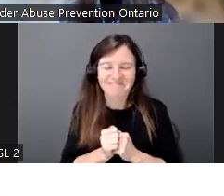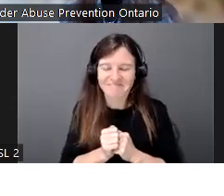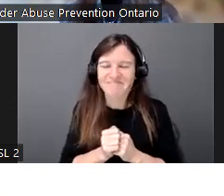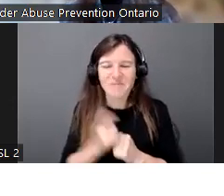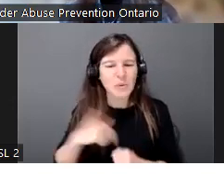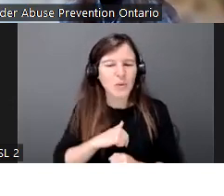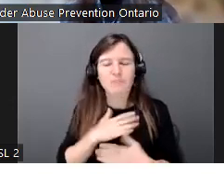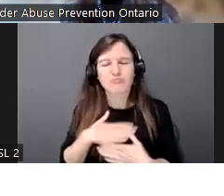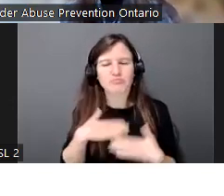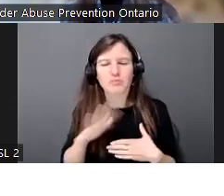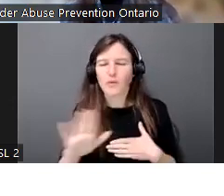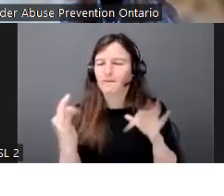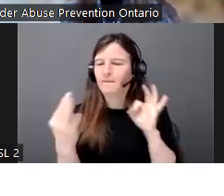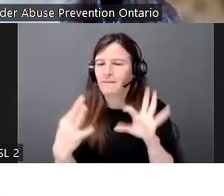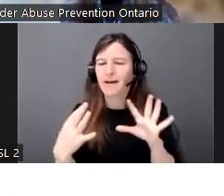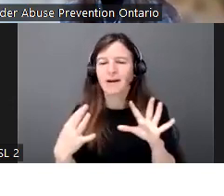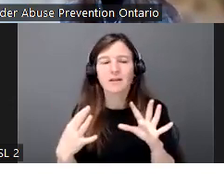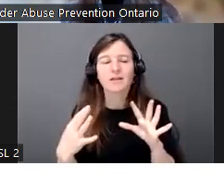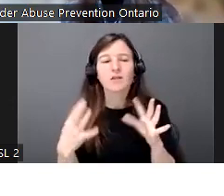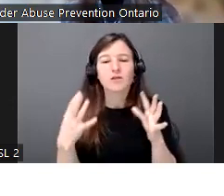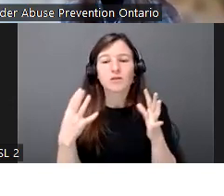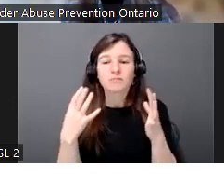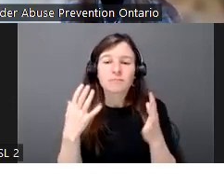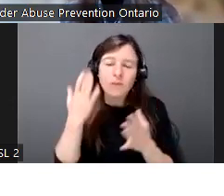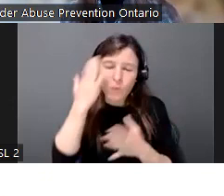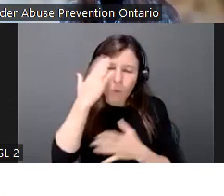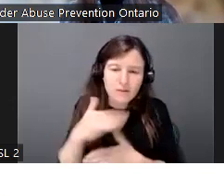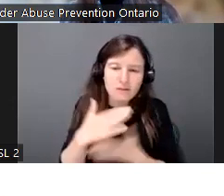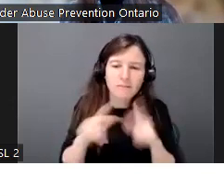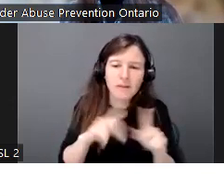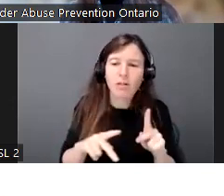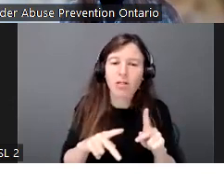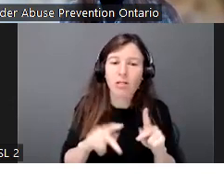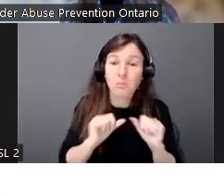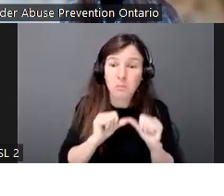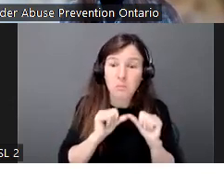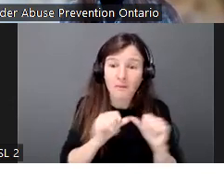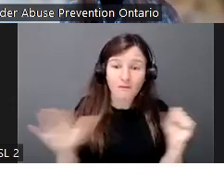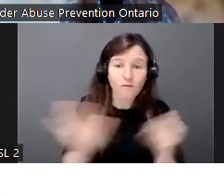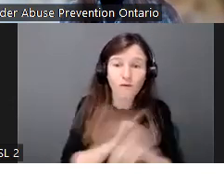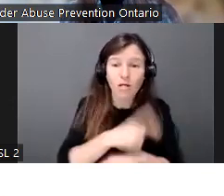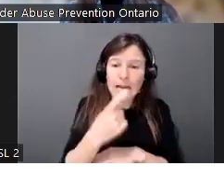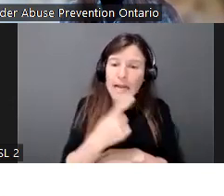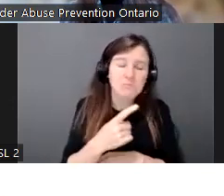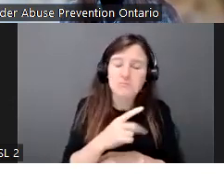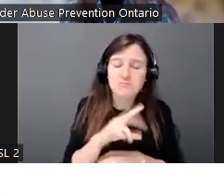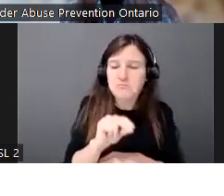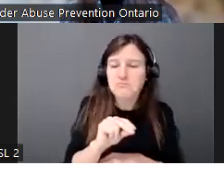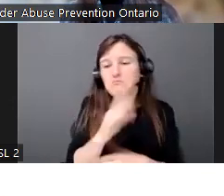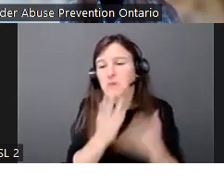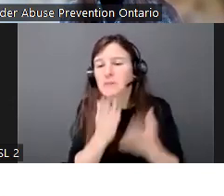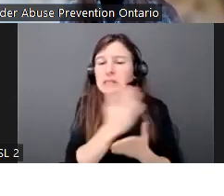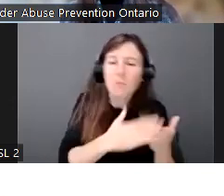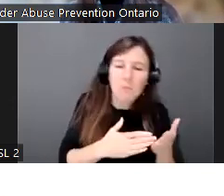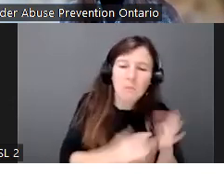today. We know some people maybe only be able to stay partly through the session, maybe not stay all day. We still